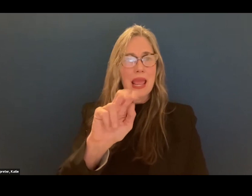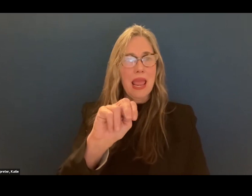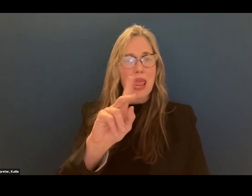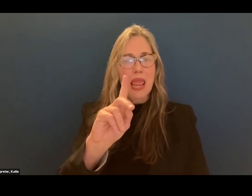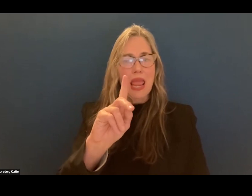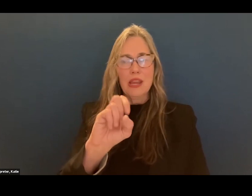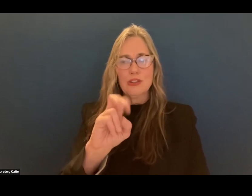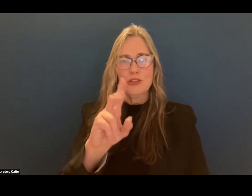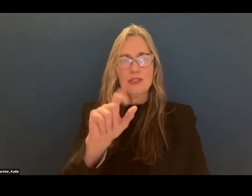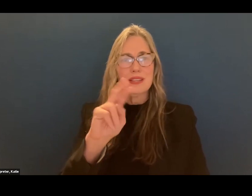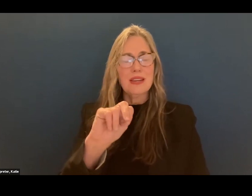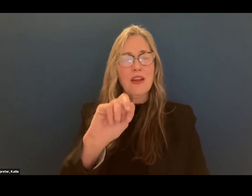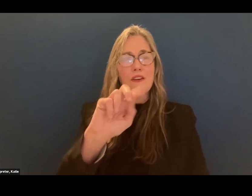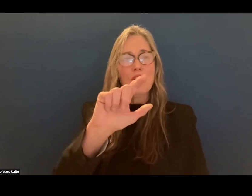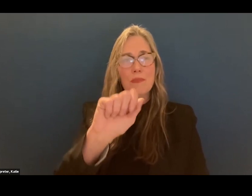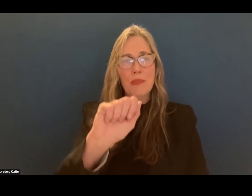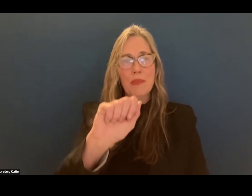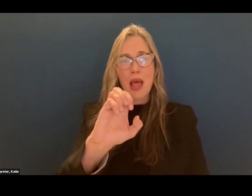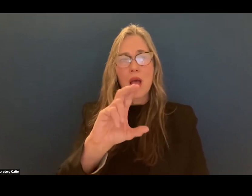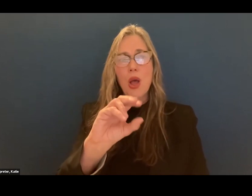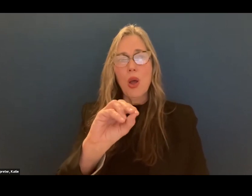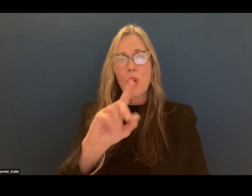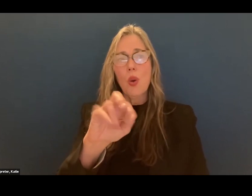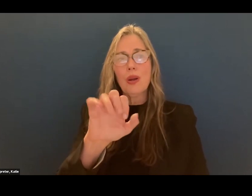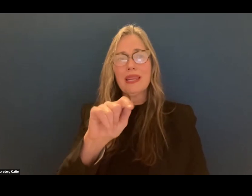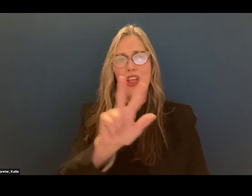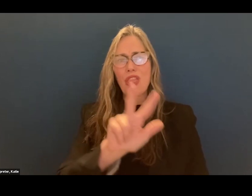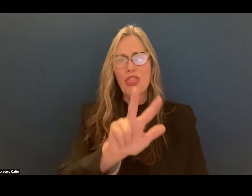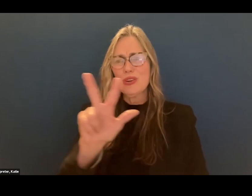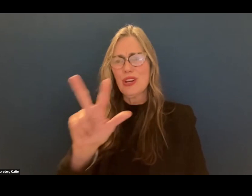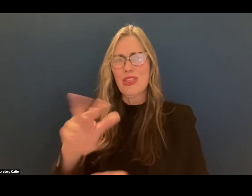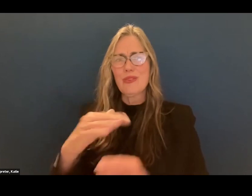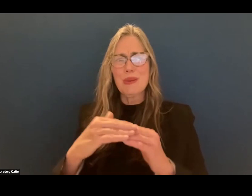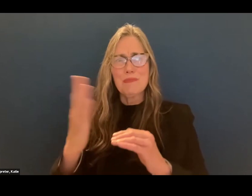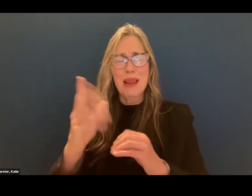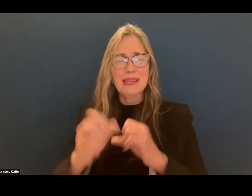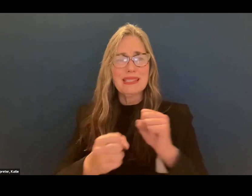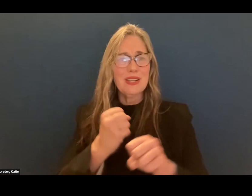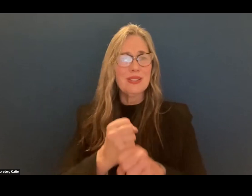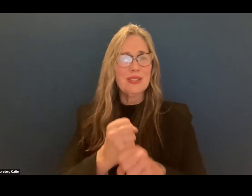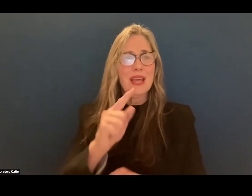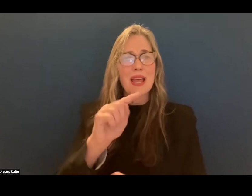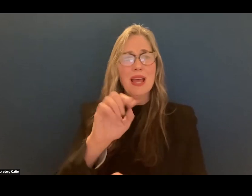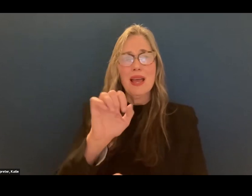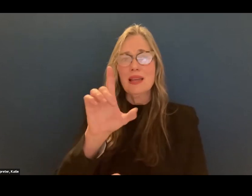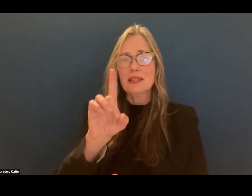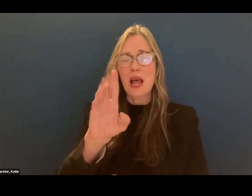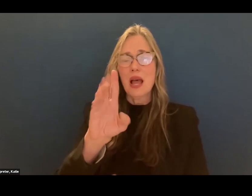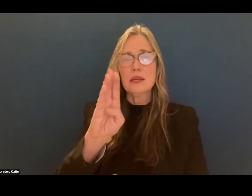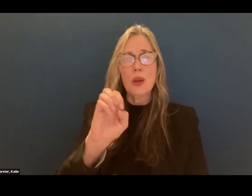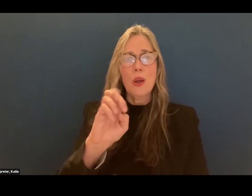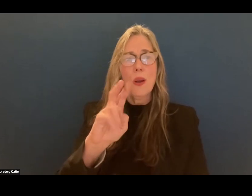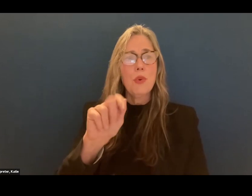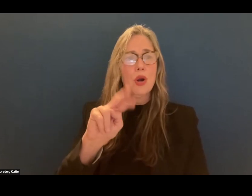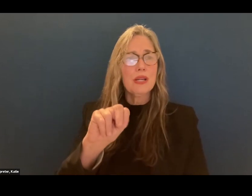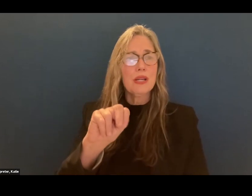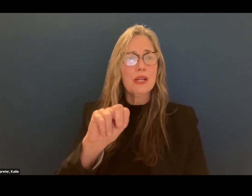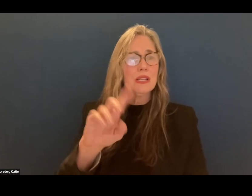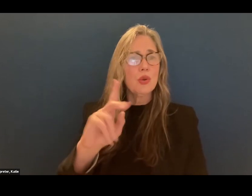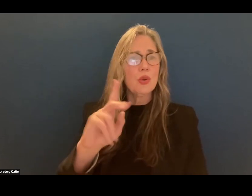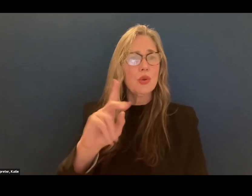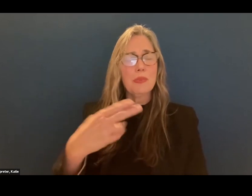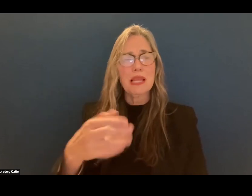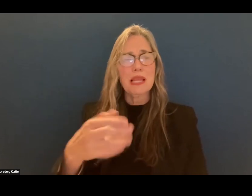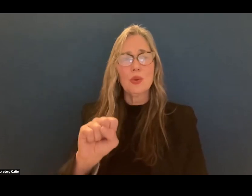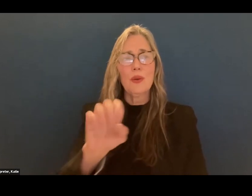plus years. Todd Borden, Dos Pueblos High School, 32 plus years. Lisa Howard,